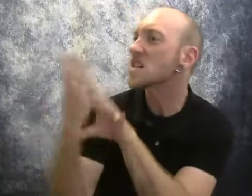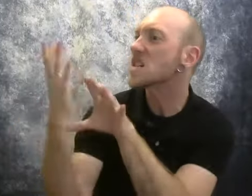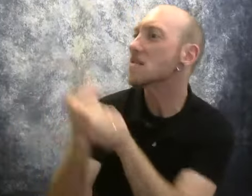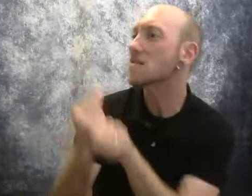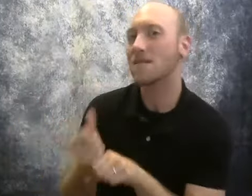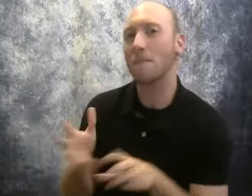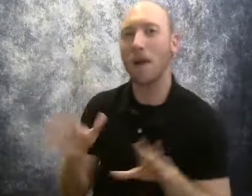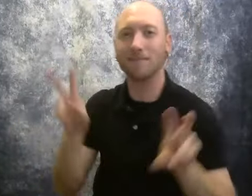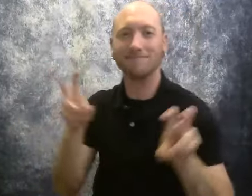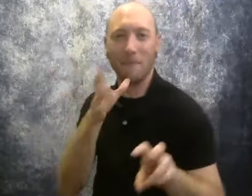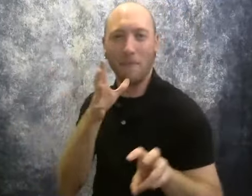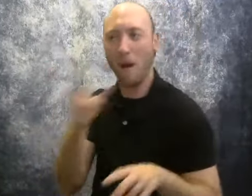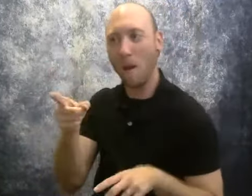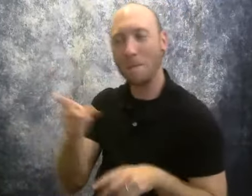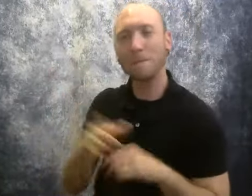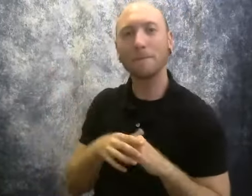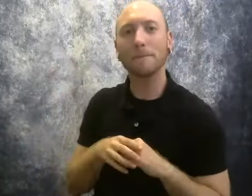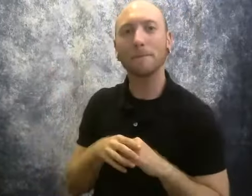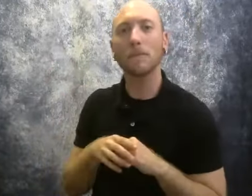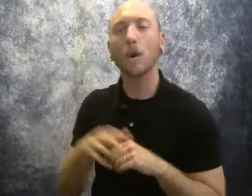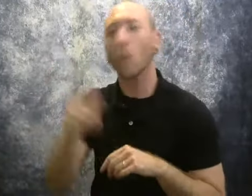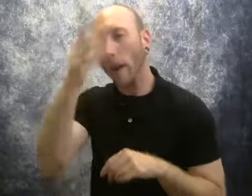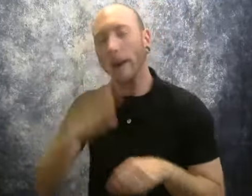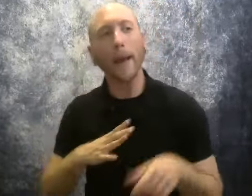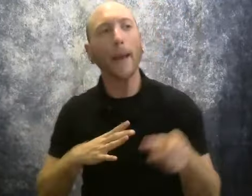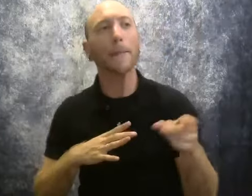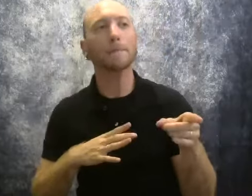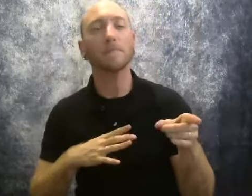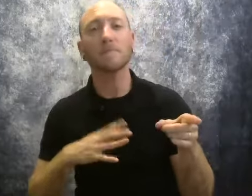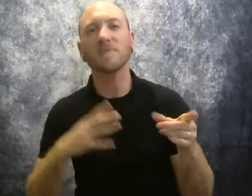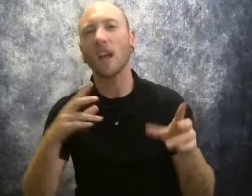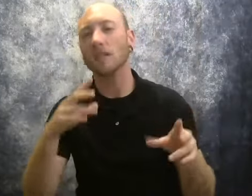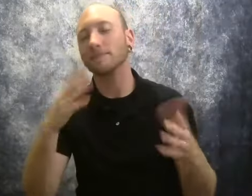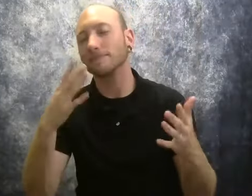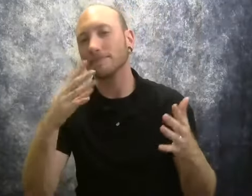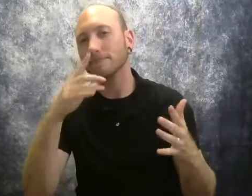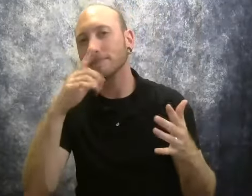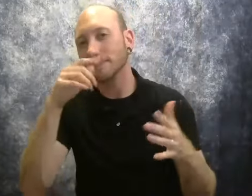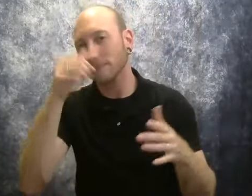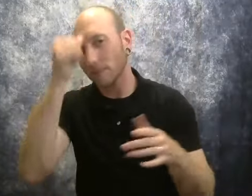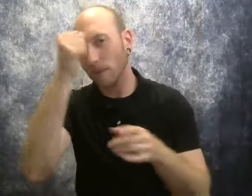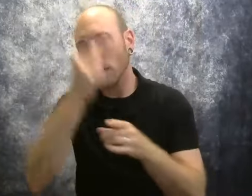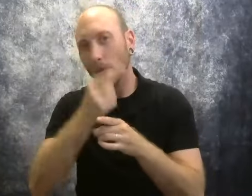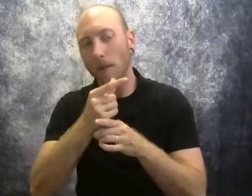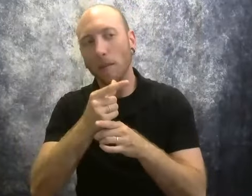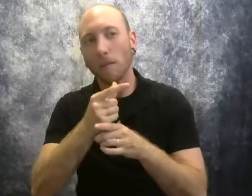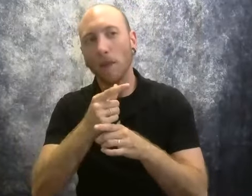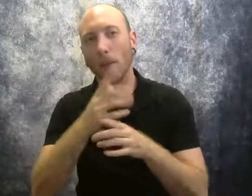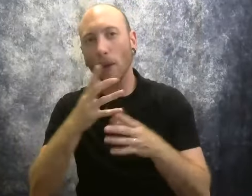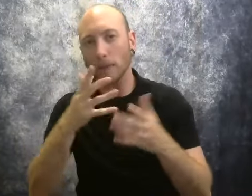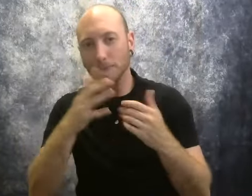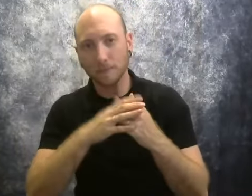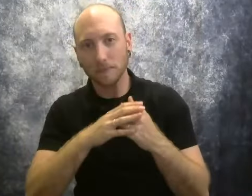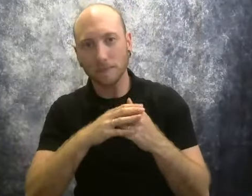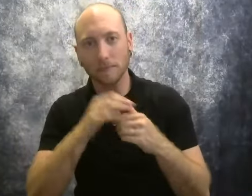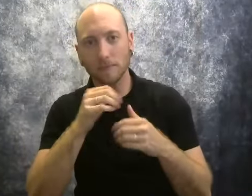cursing, swearing and screaming. Anyway, I did this, and then there was this other guy who could have been my brother. I don't know what he was in